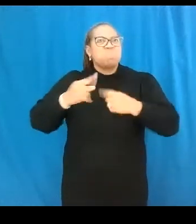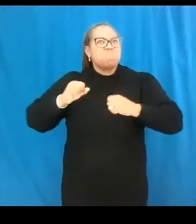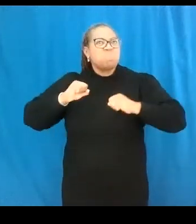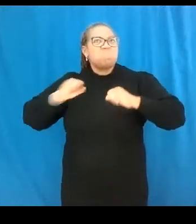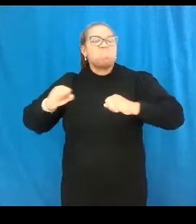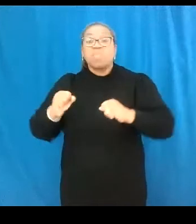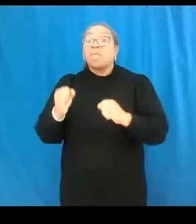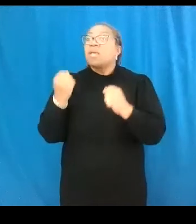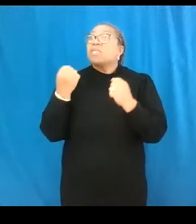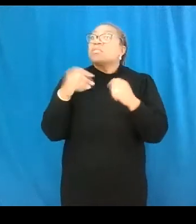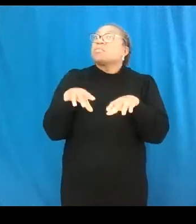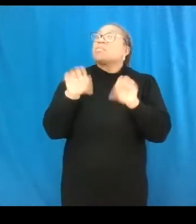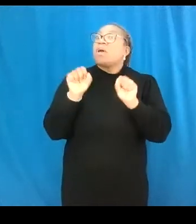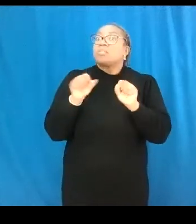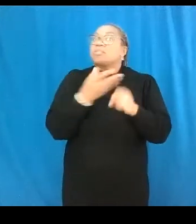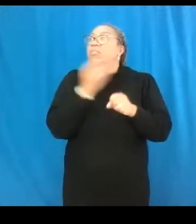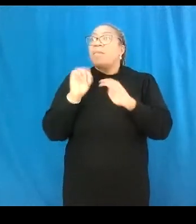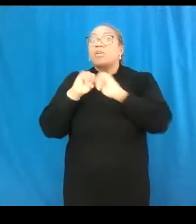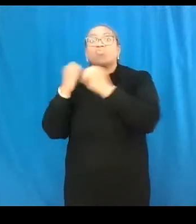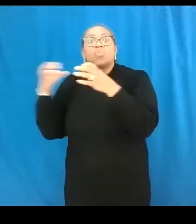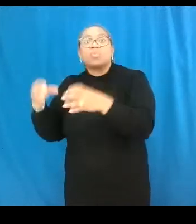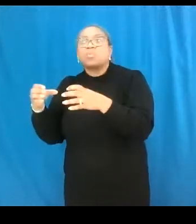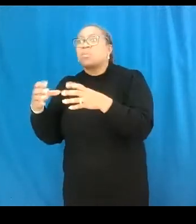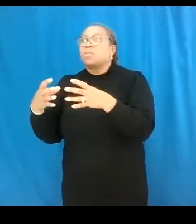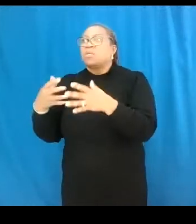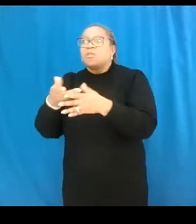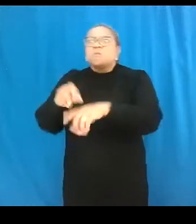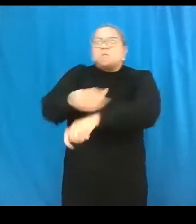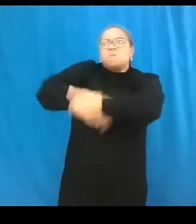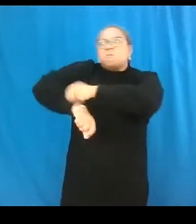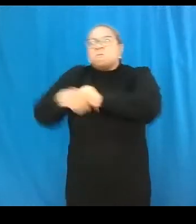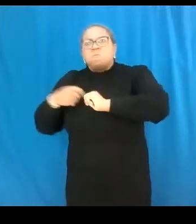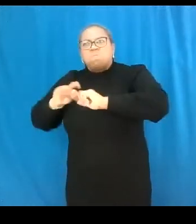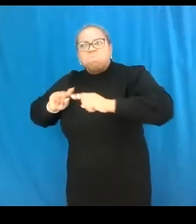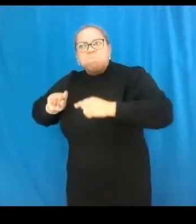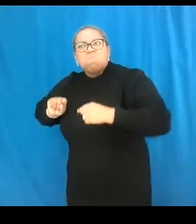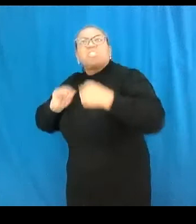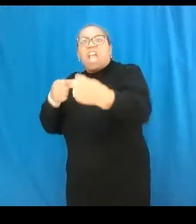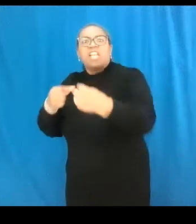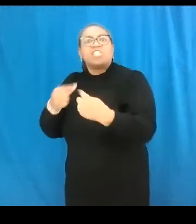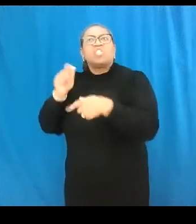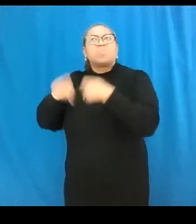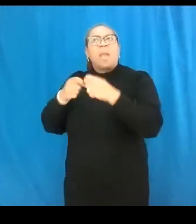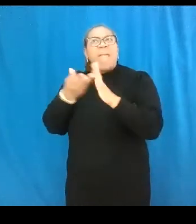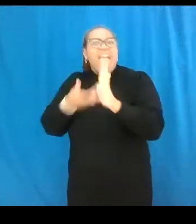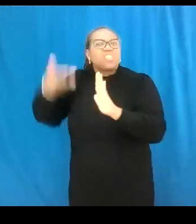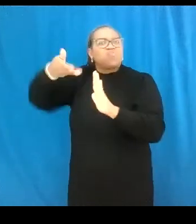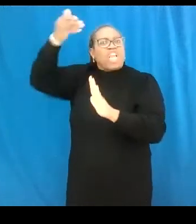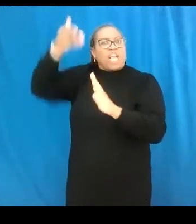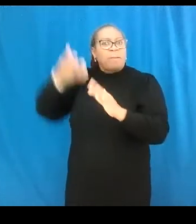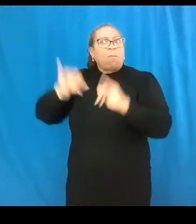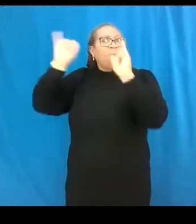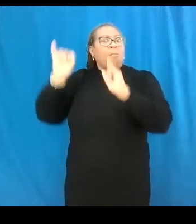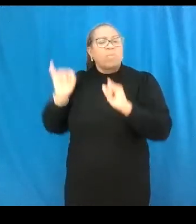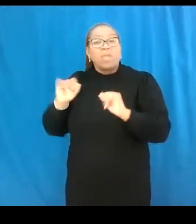of various resistant groups like the Zealots. And the Zealots became extremists. And some of them would go as